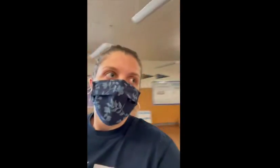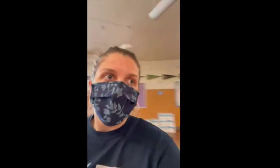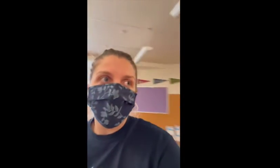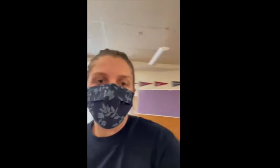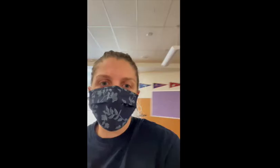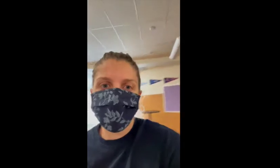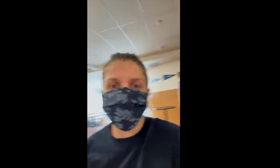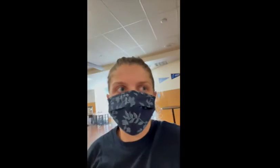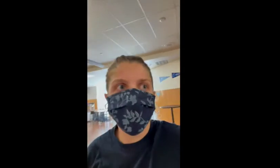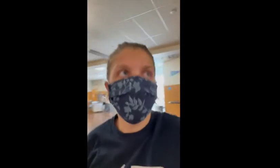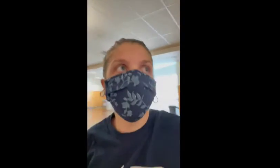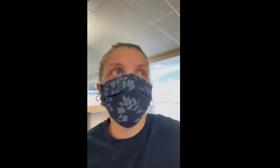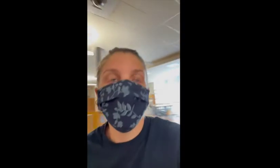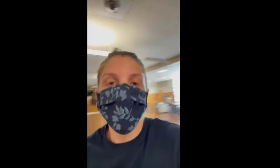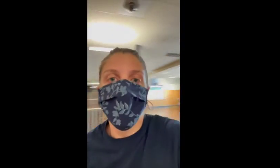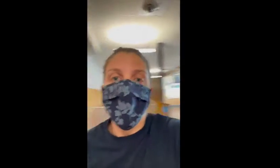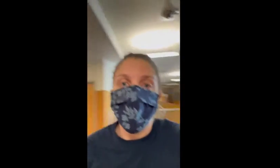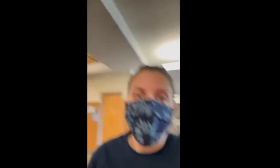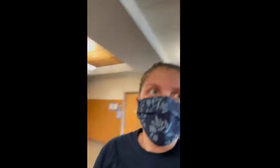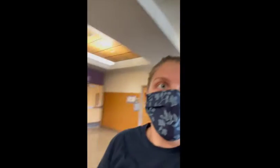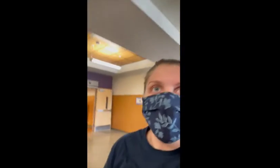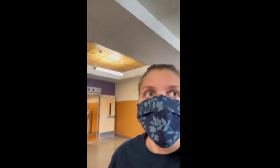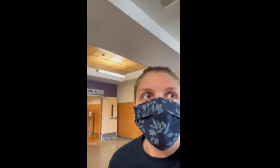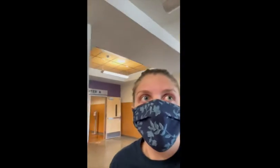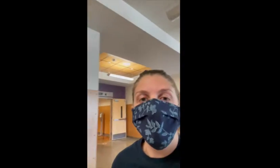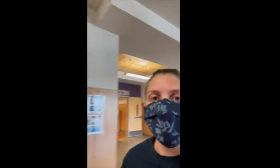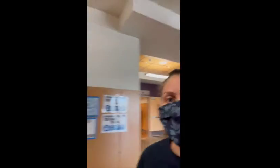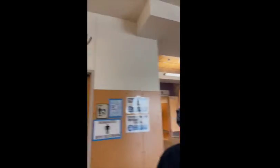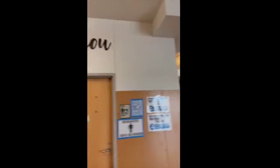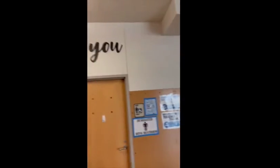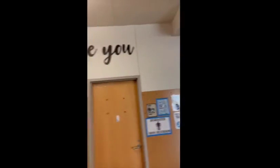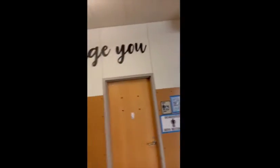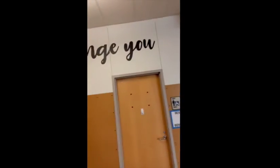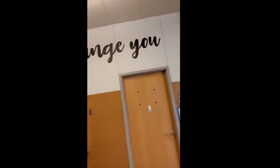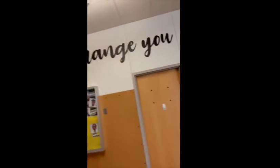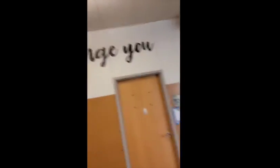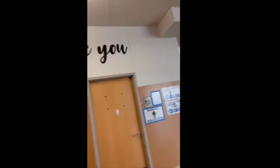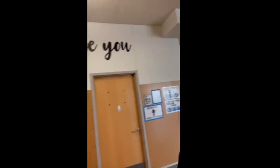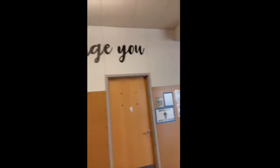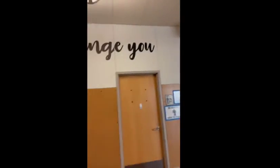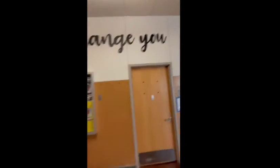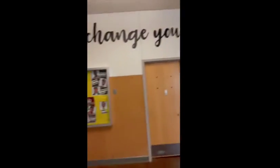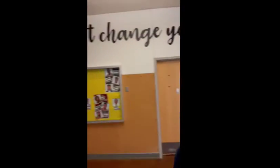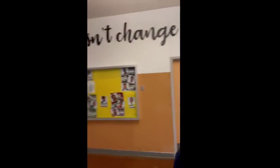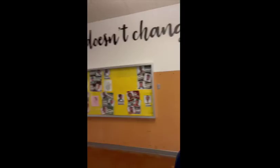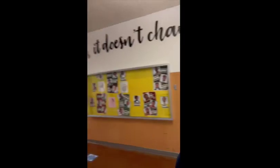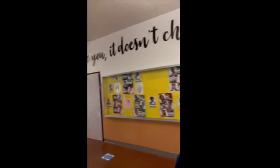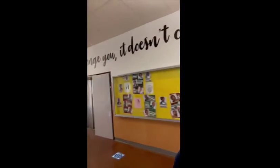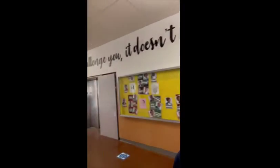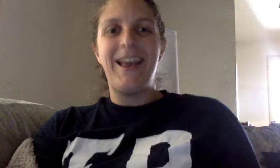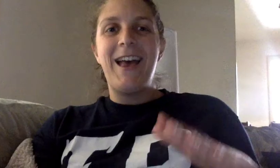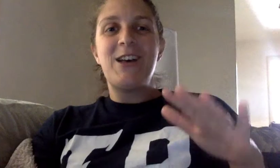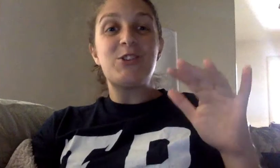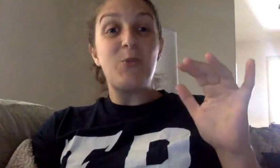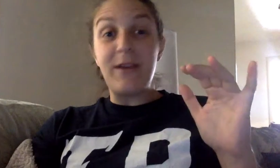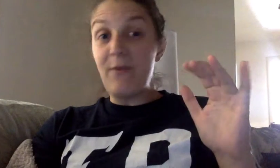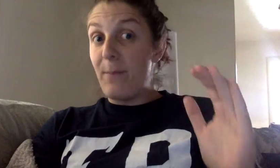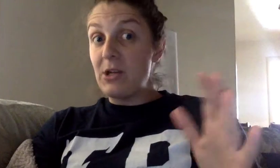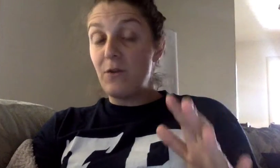All right. We have lots of murals around campus. So let me see if I can get... Oh. So we have a bunch of